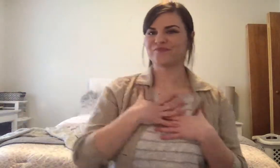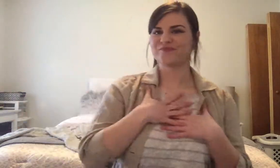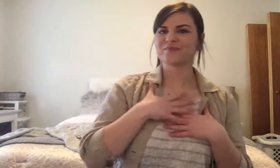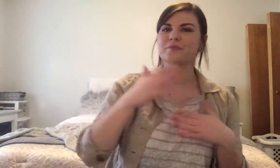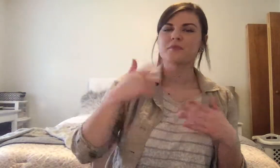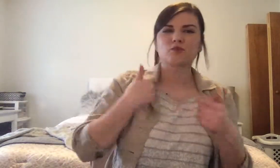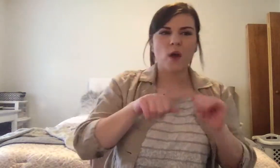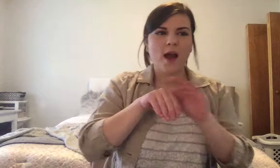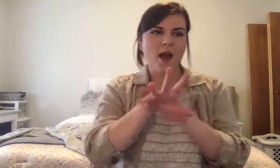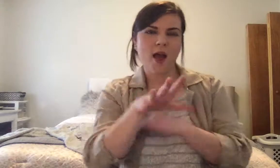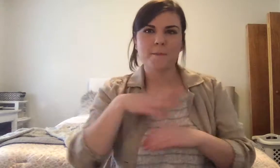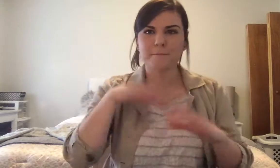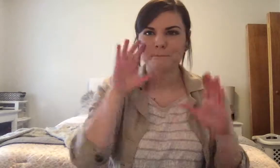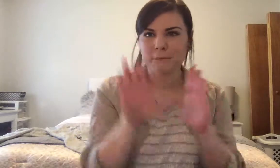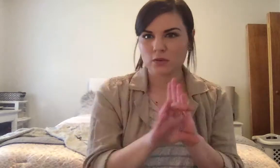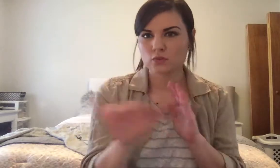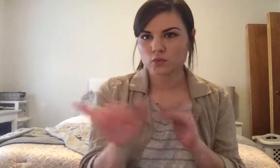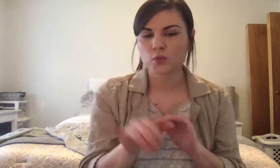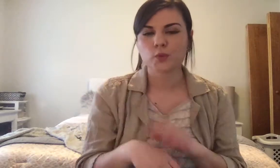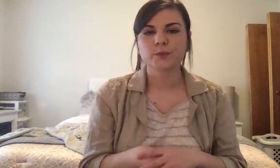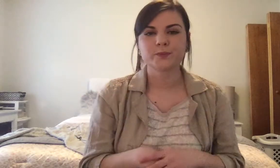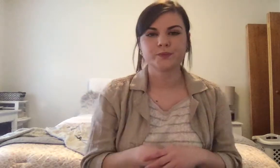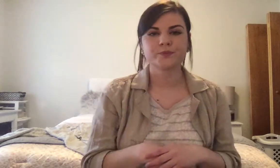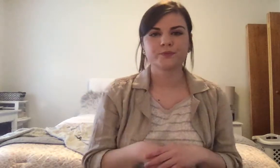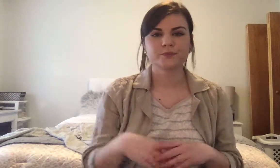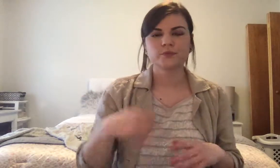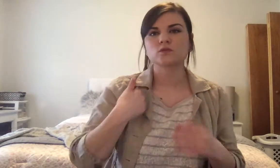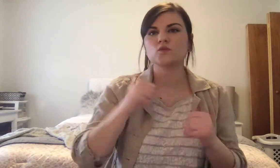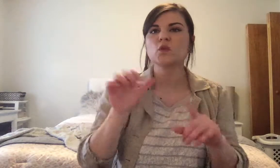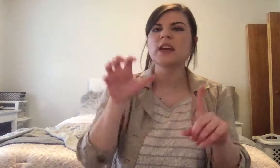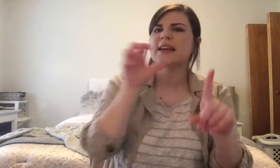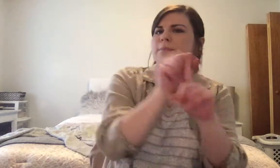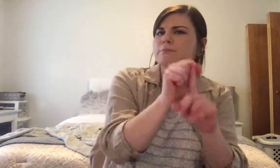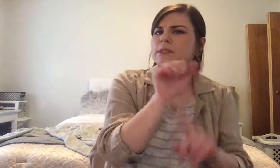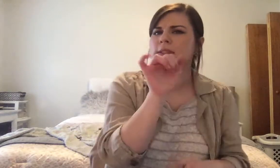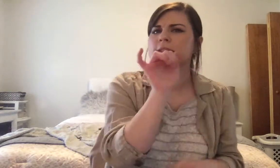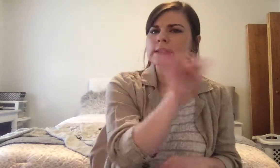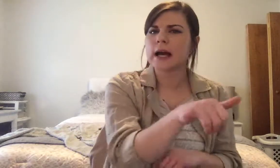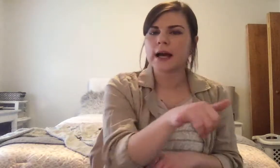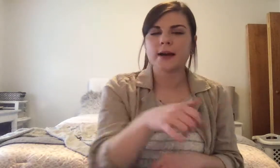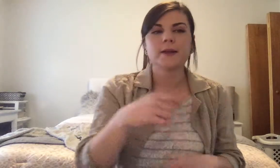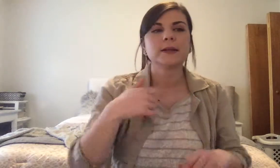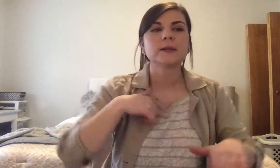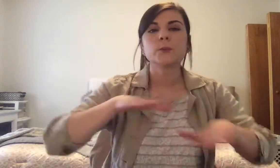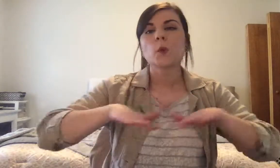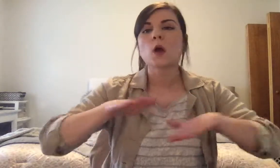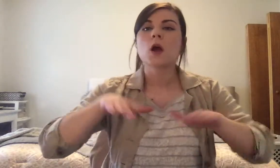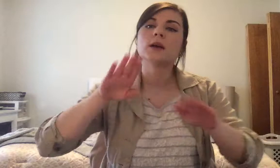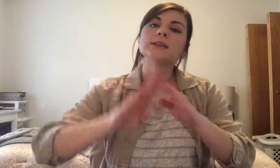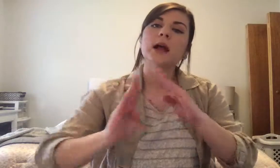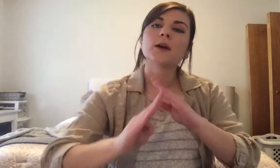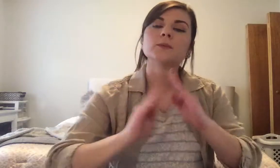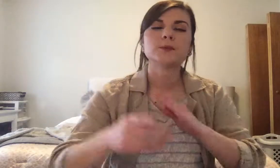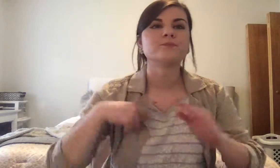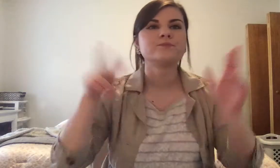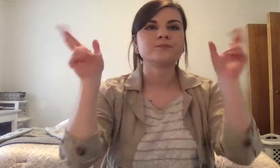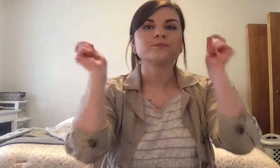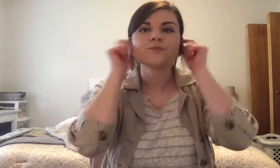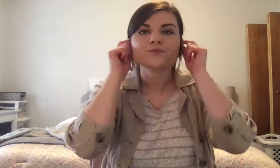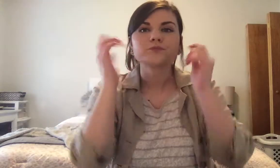so I tried to capture that essence. I would walk around downtown, I'd put in my iPod, and I'd listen to that song, and I would